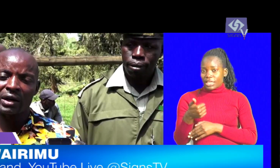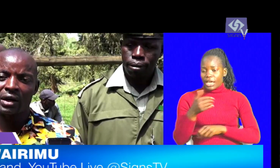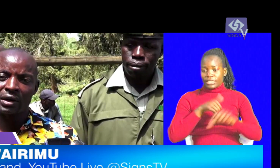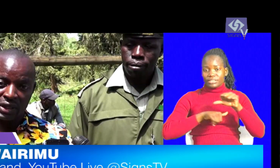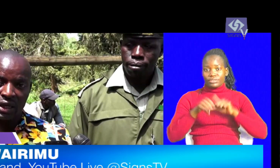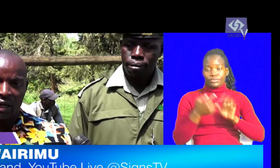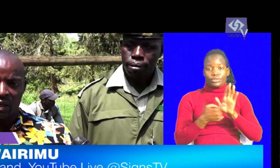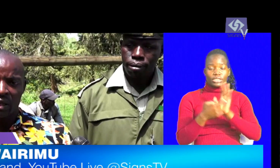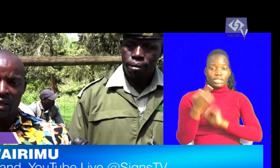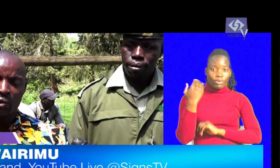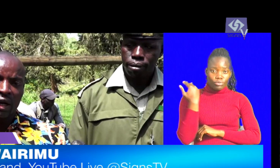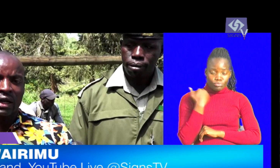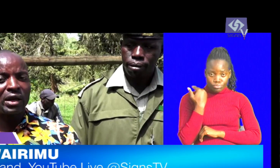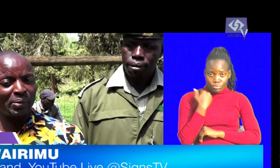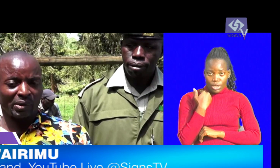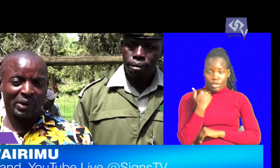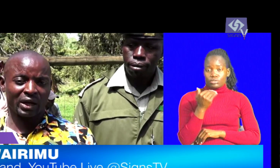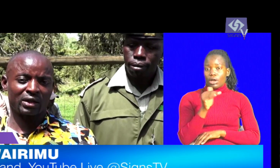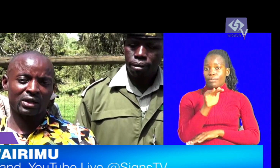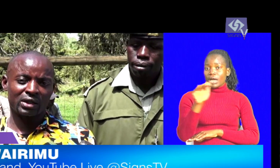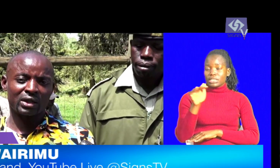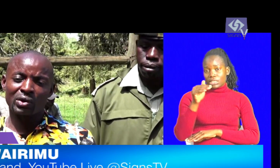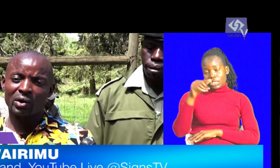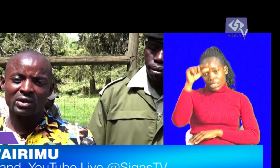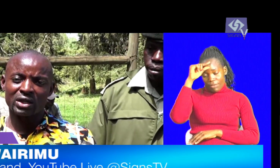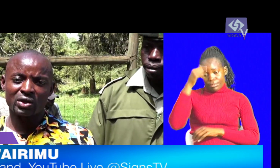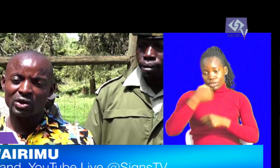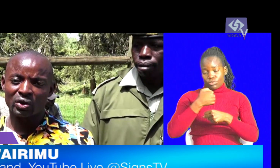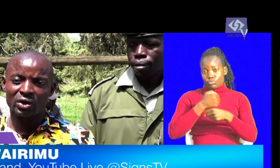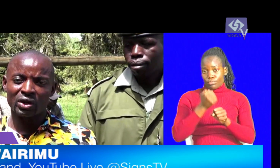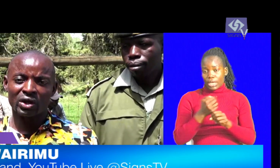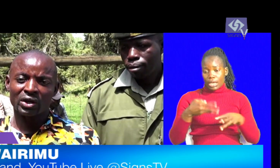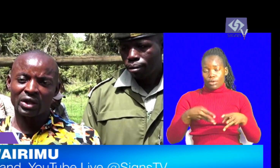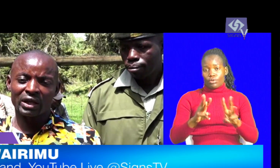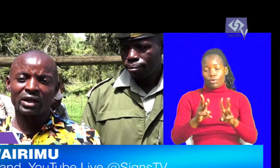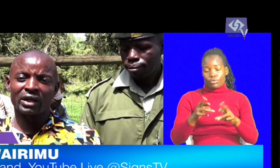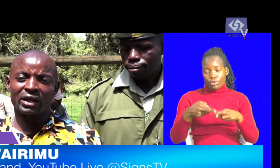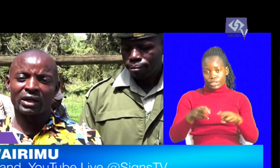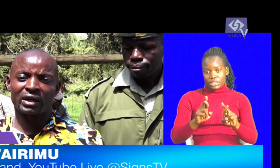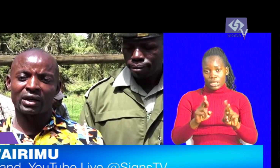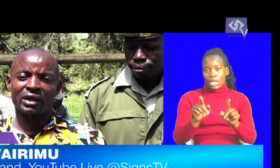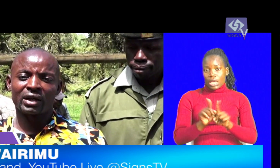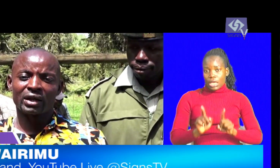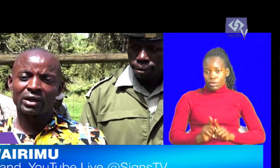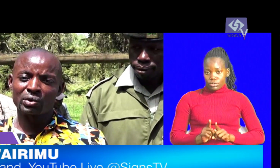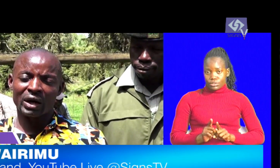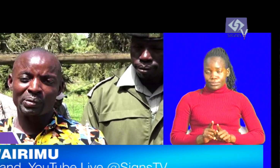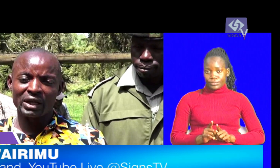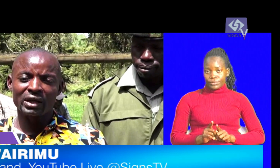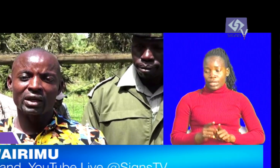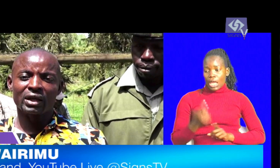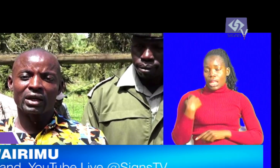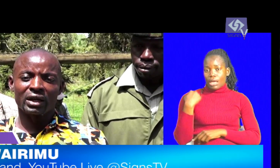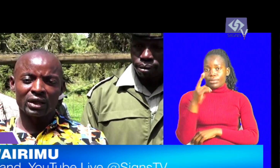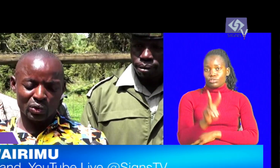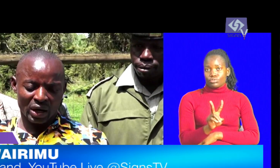Ningetaka serikali ituangalilie parapara. Kitu ya kwanza ndio hiyo. Then kitu ya pili